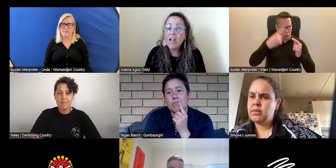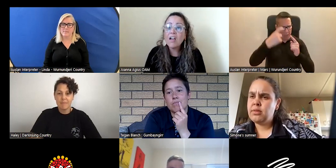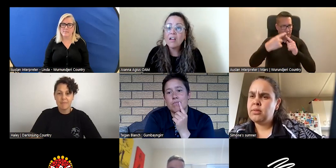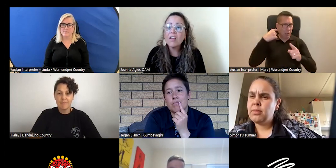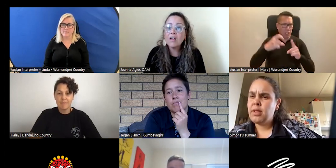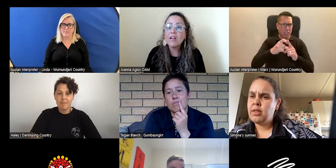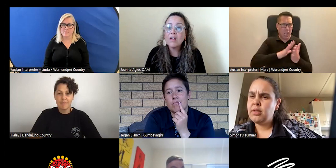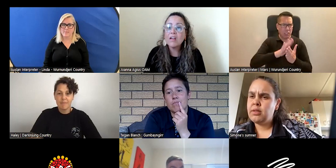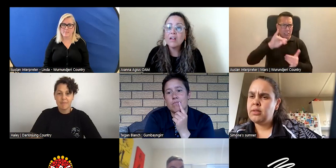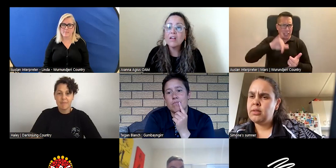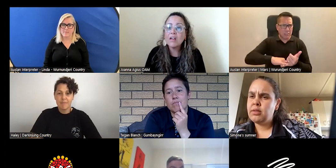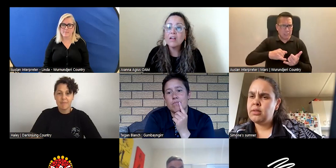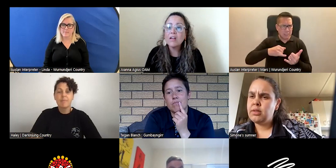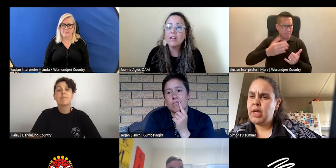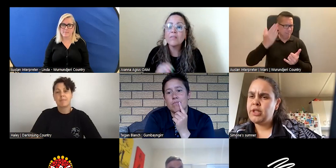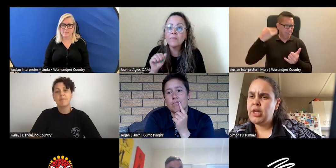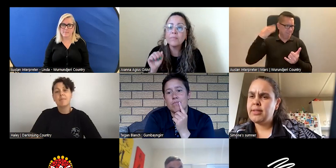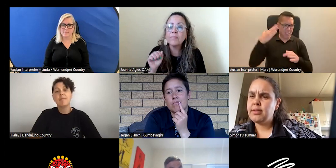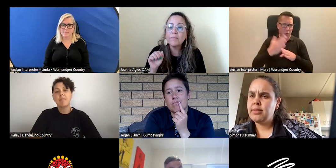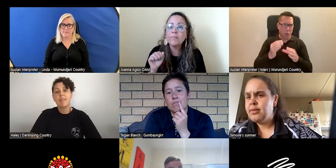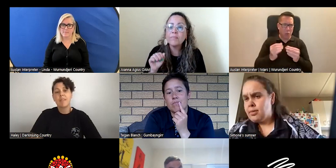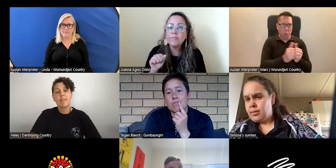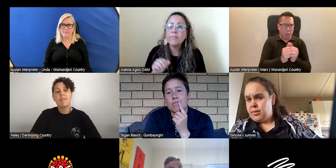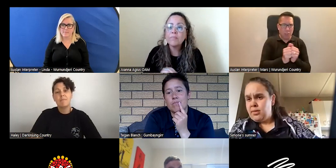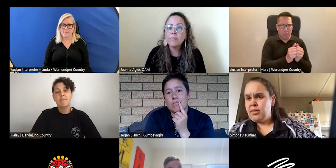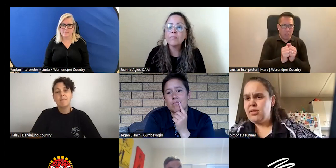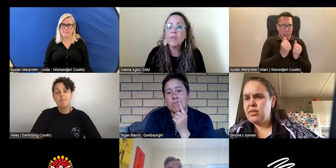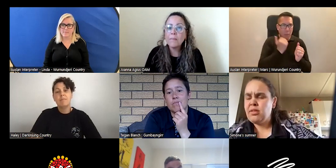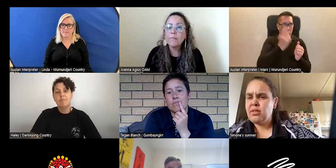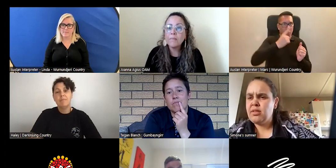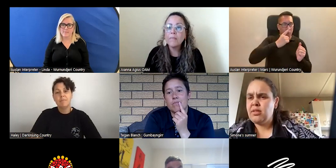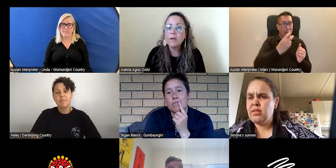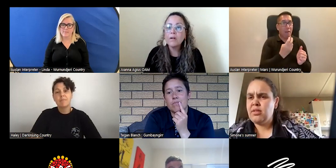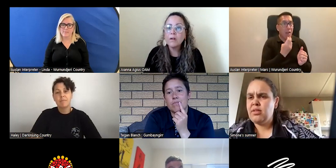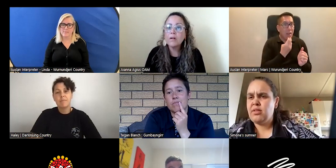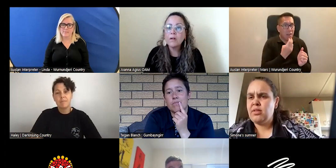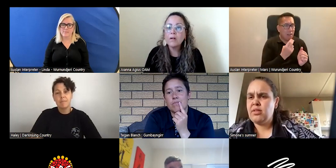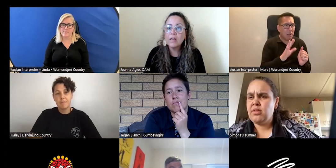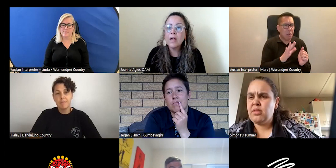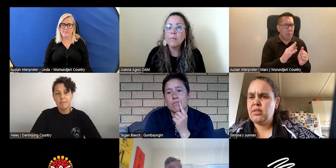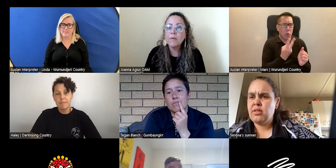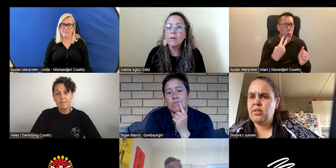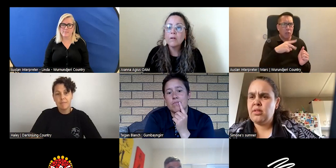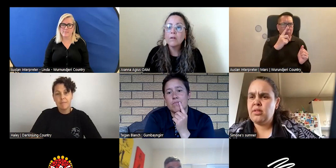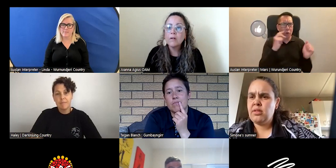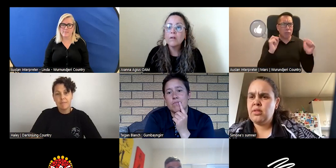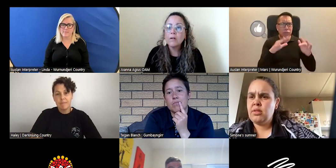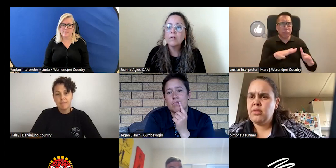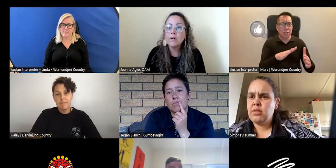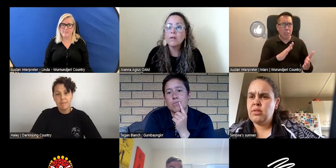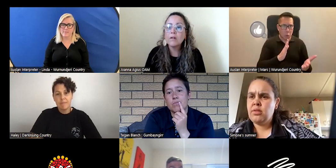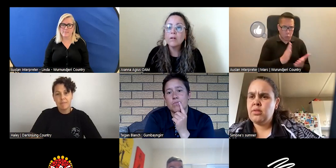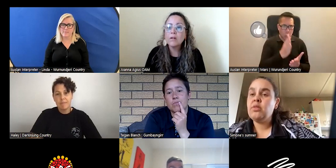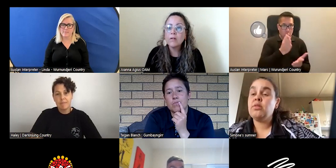Human Services, working with transitional people in Adelaide. So around about 200 people who used to come through